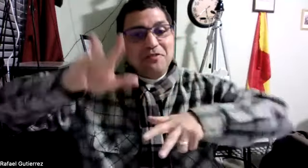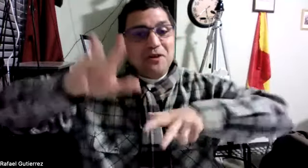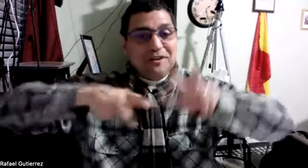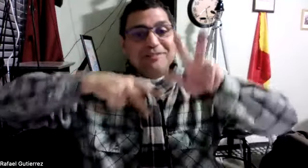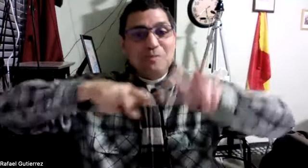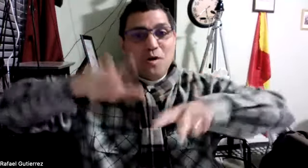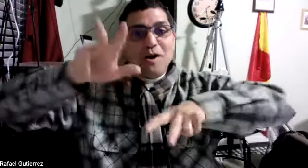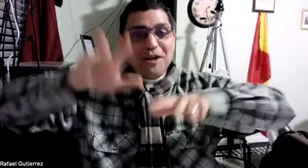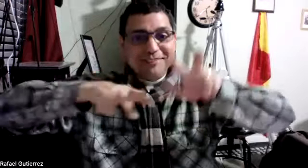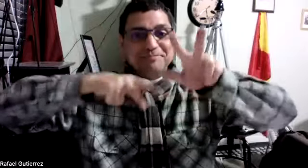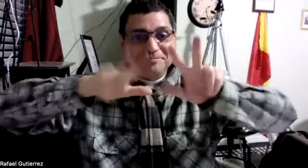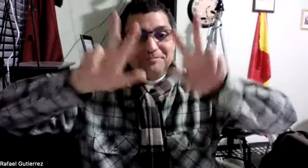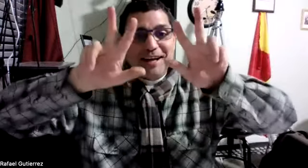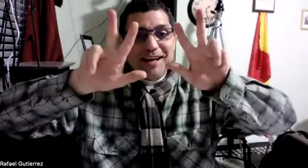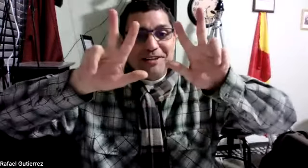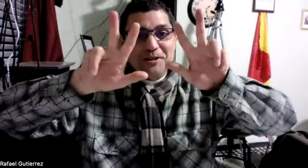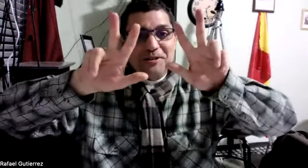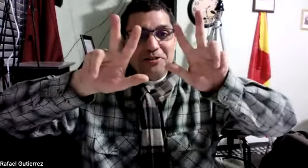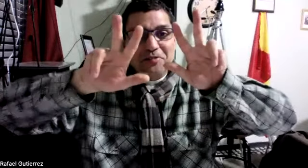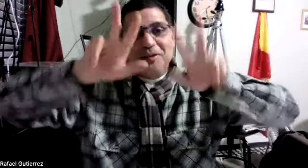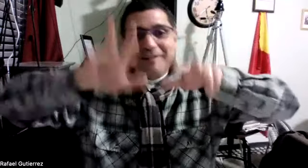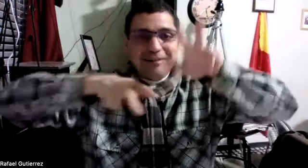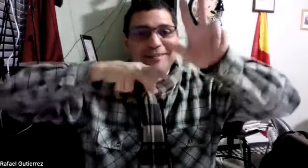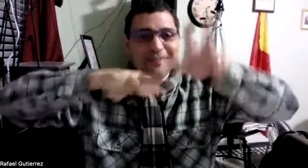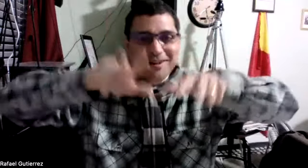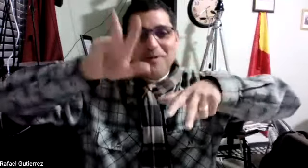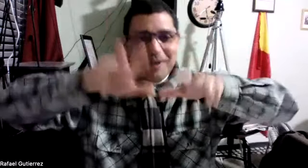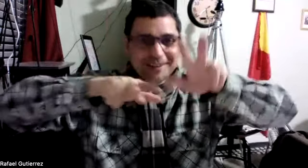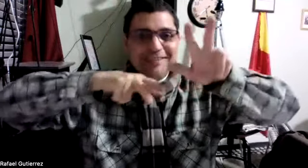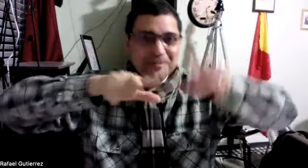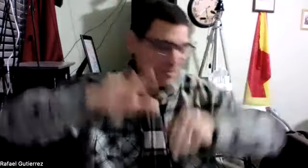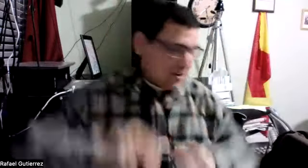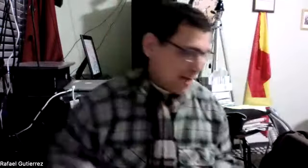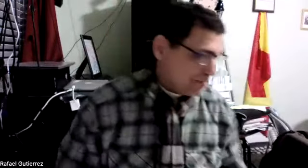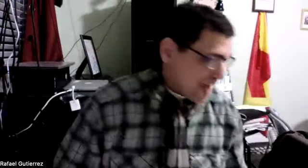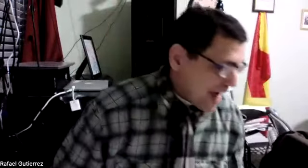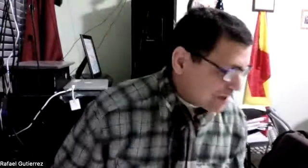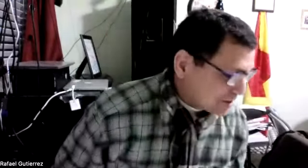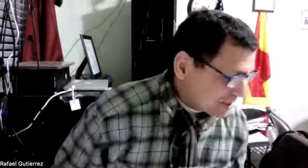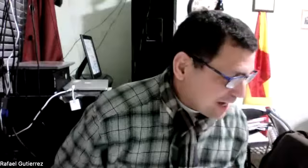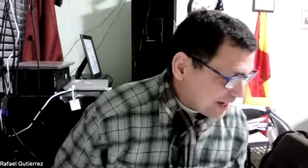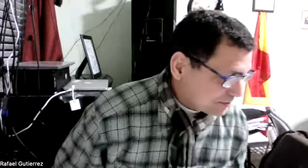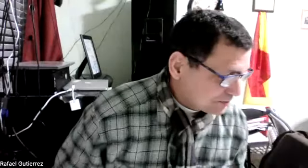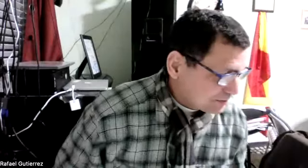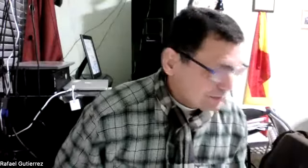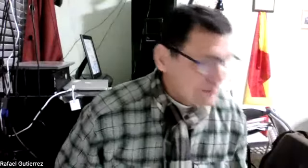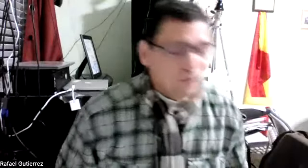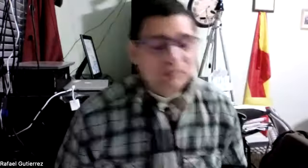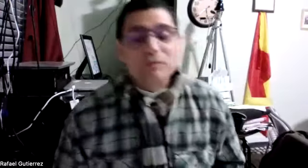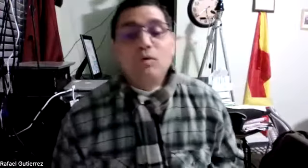for walking. I like to use a three finger, walking. Okay, how do you say,